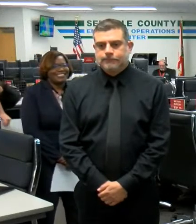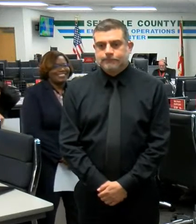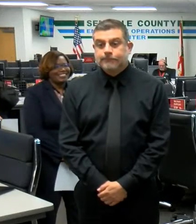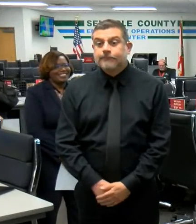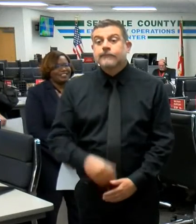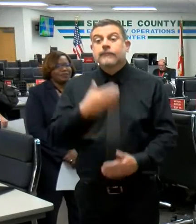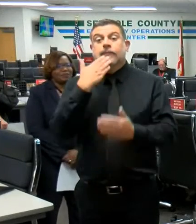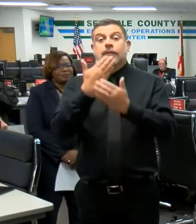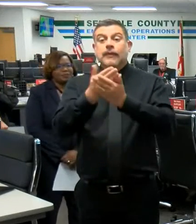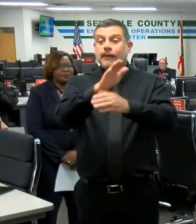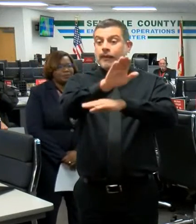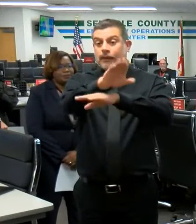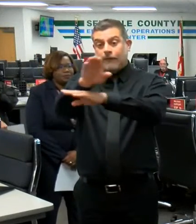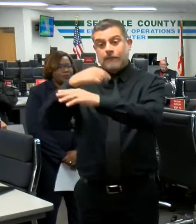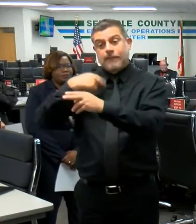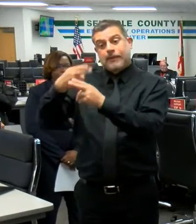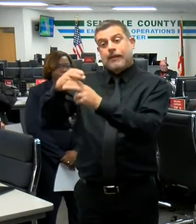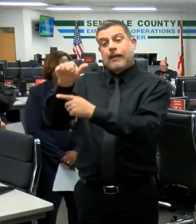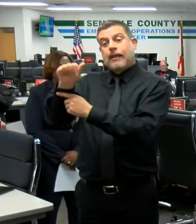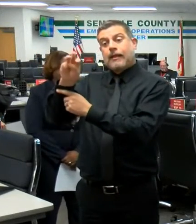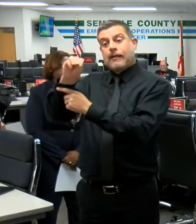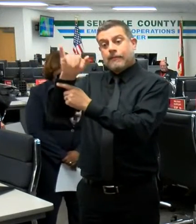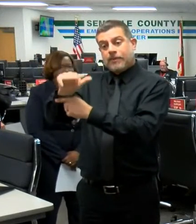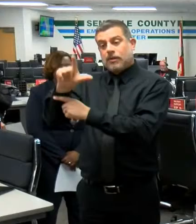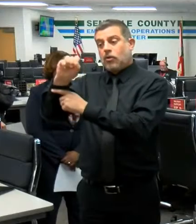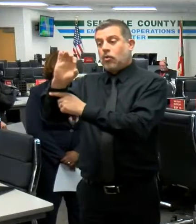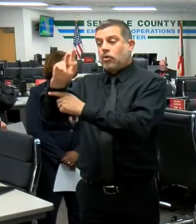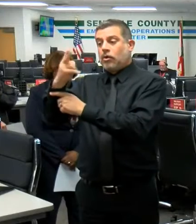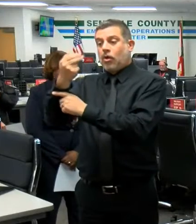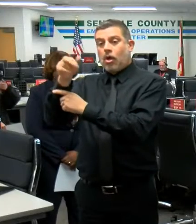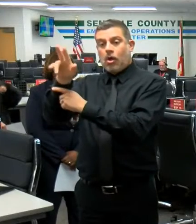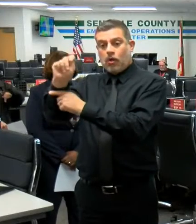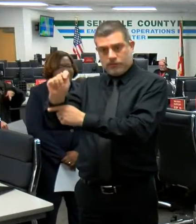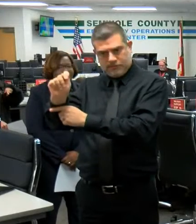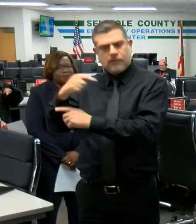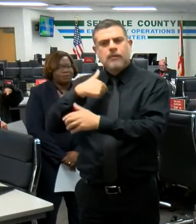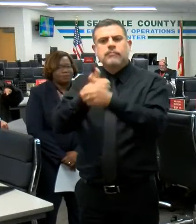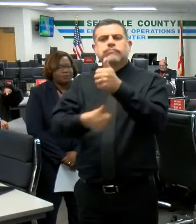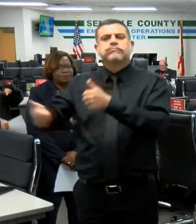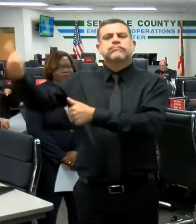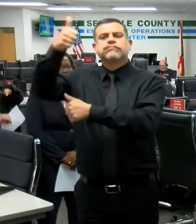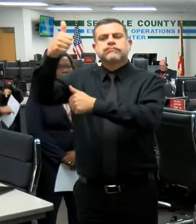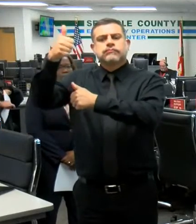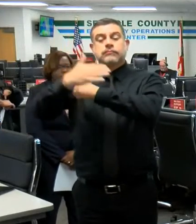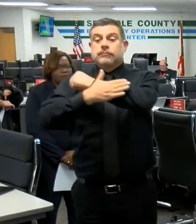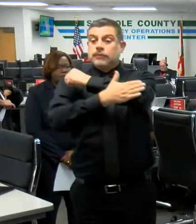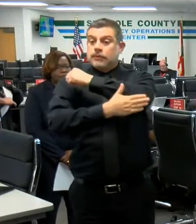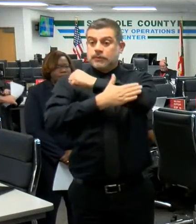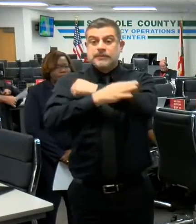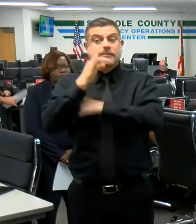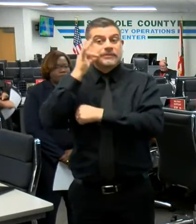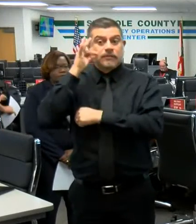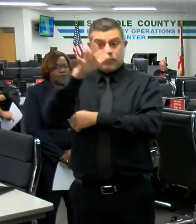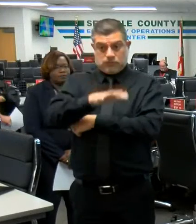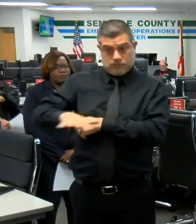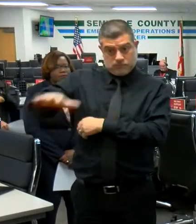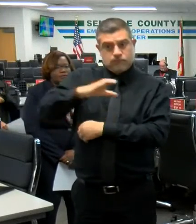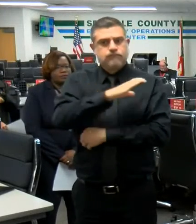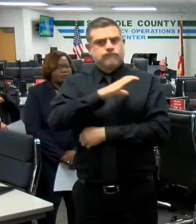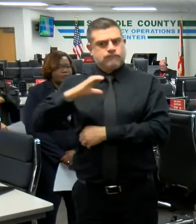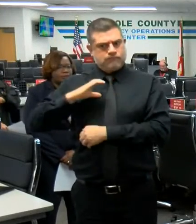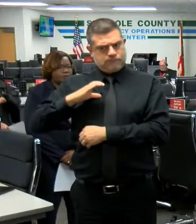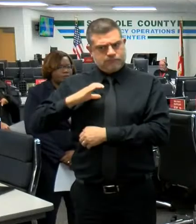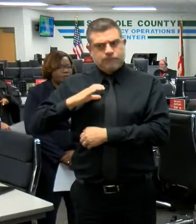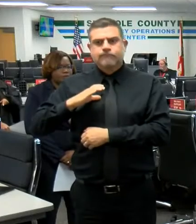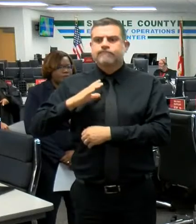Good afternoon. My name is Amy Lockhart. I'm chairman of the Seminole County Commission. I want to thank you all so much for being here today. It is my honor to